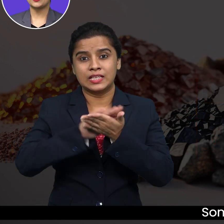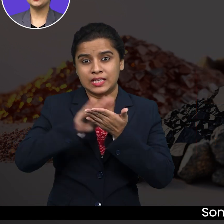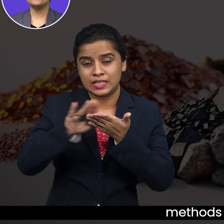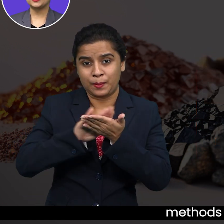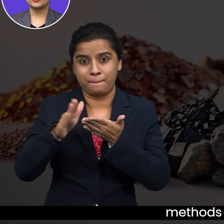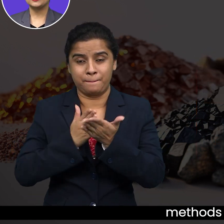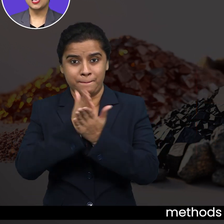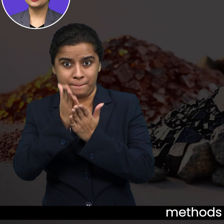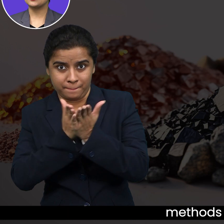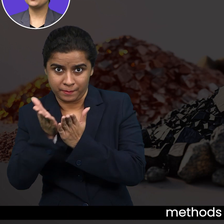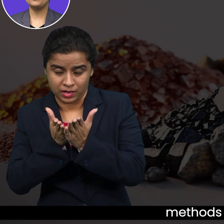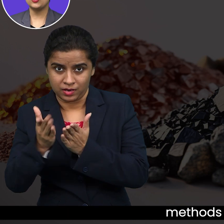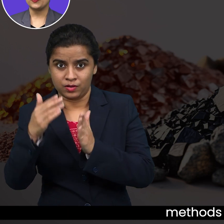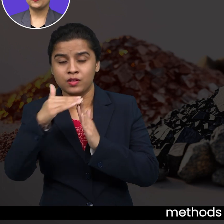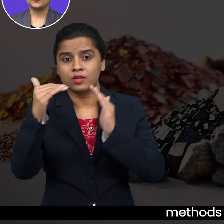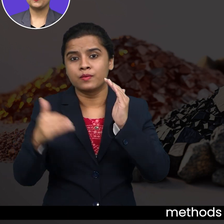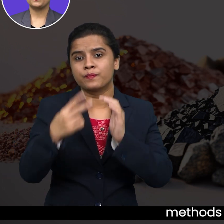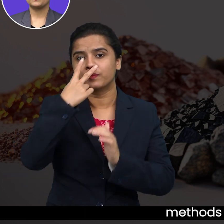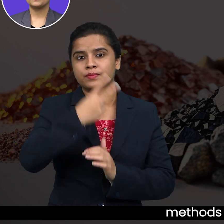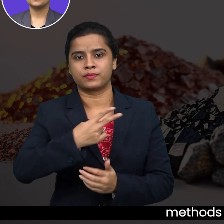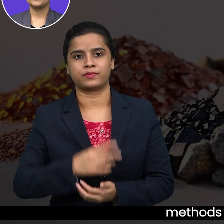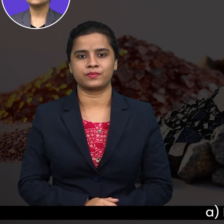Some refining methods are given below: